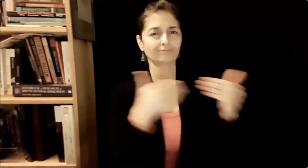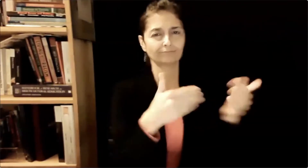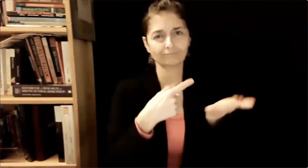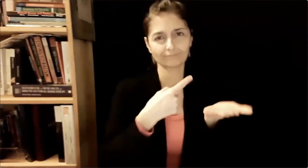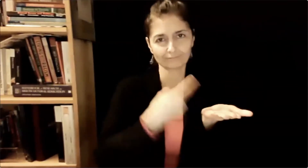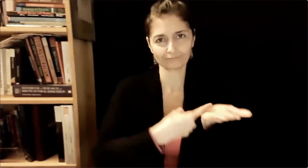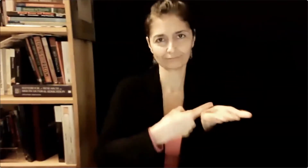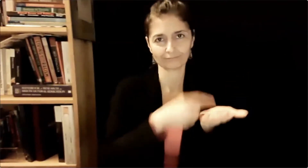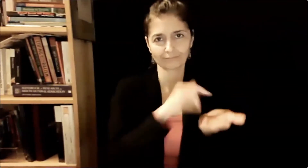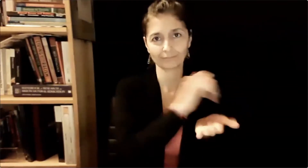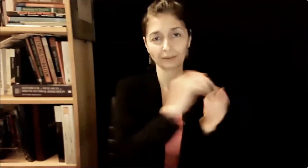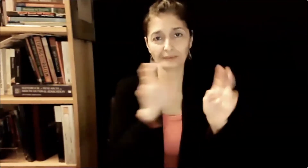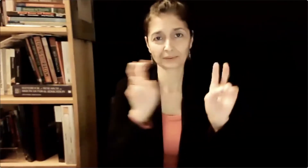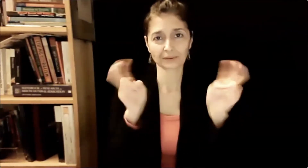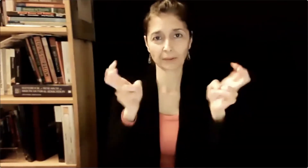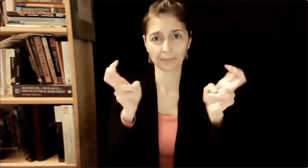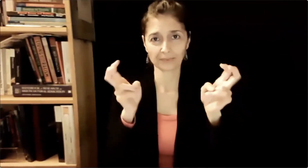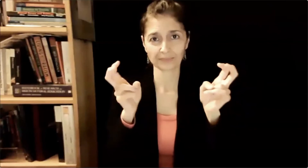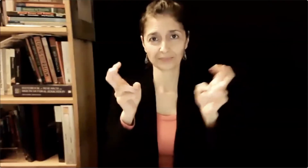Before I delve into that topic,